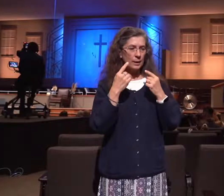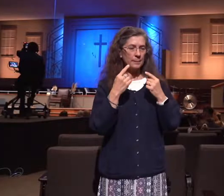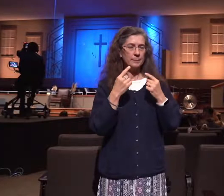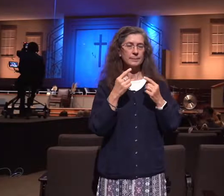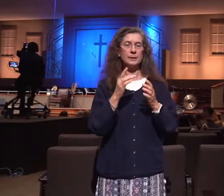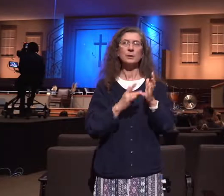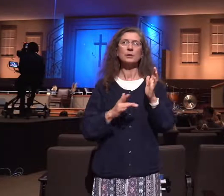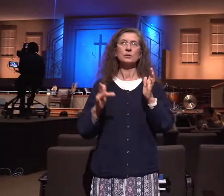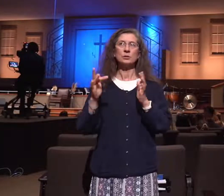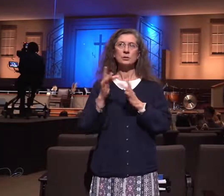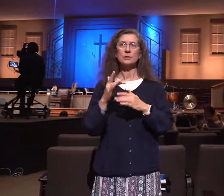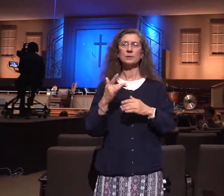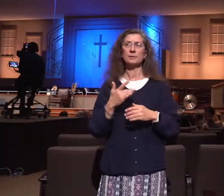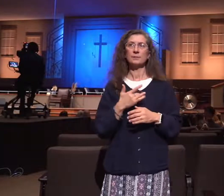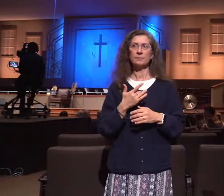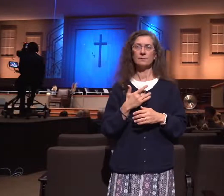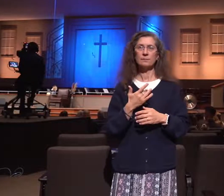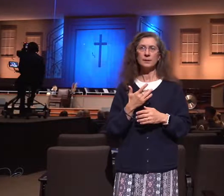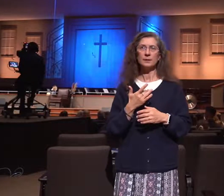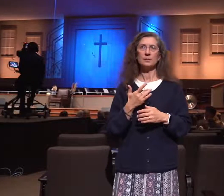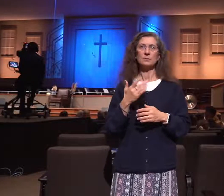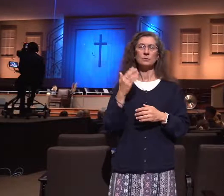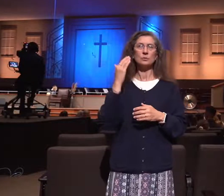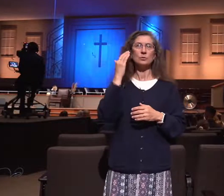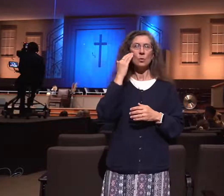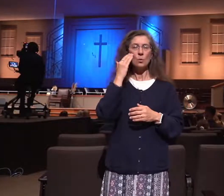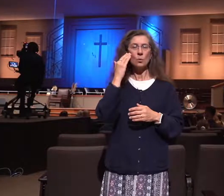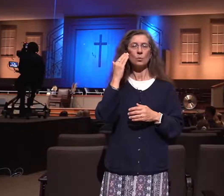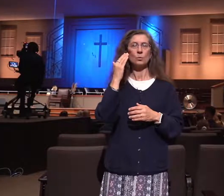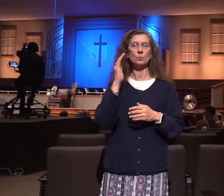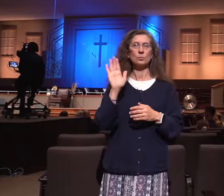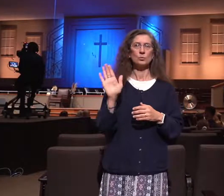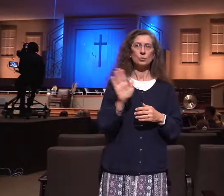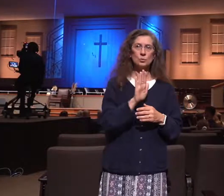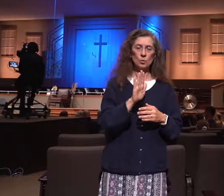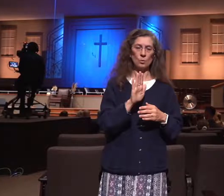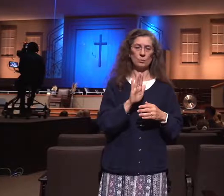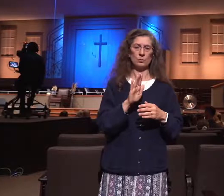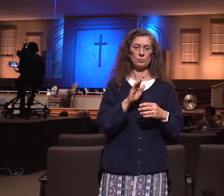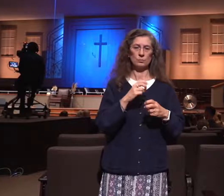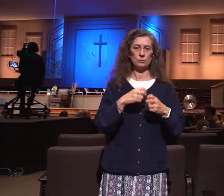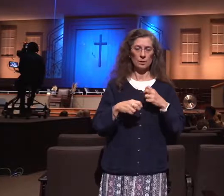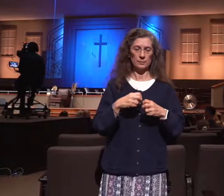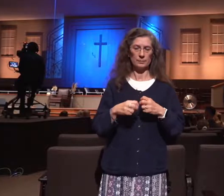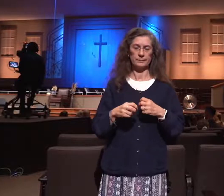through, Jesus is sympathetic with you.